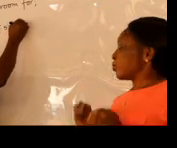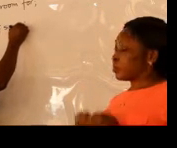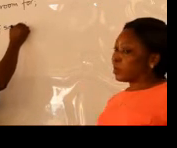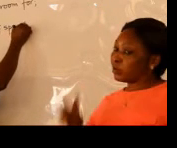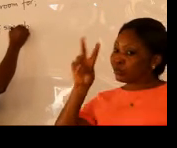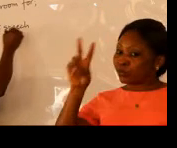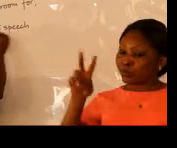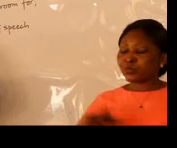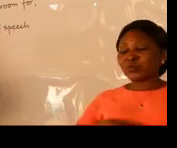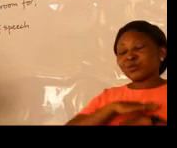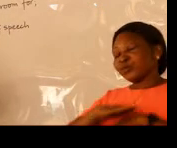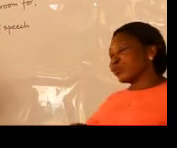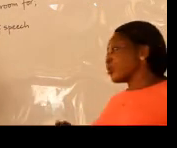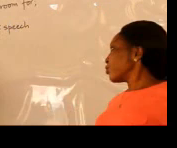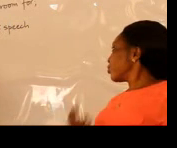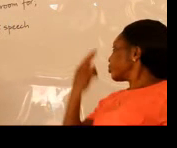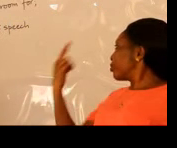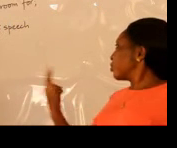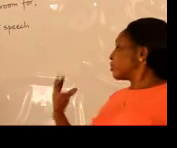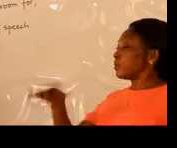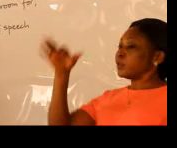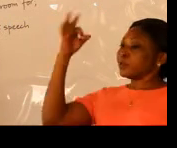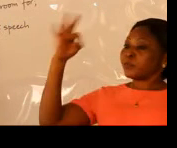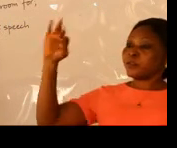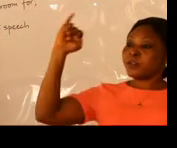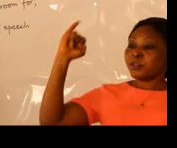you don't use them in summary.